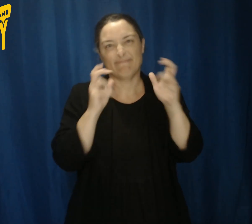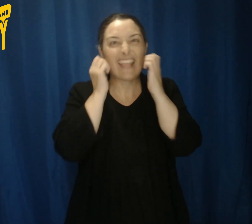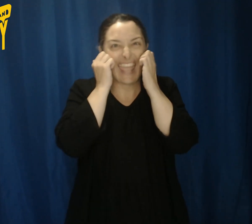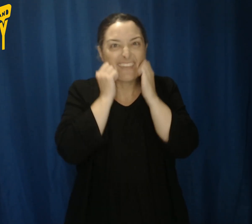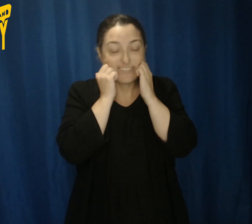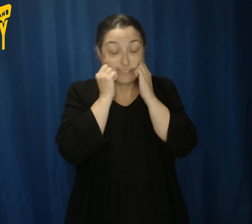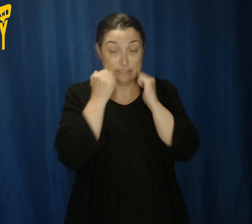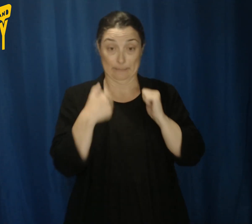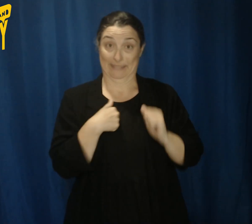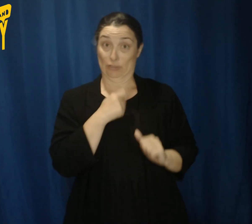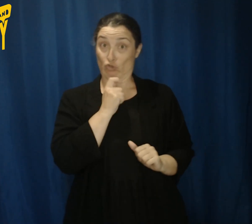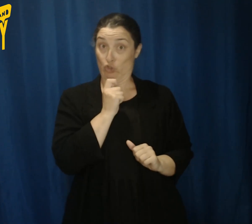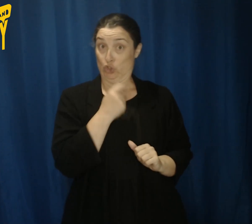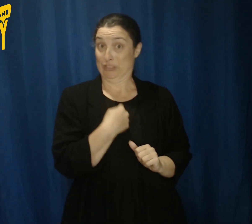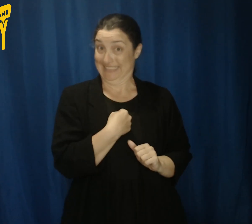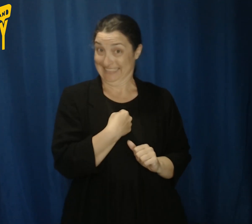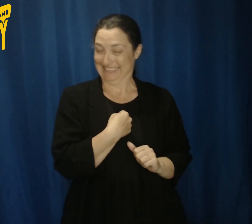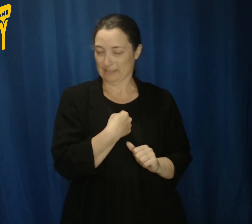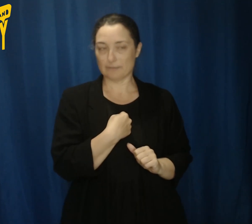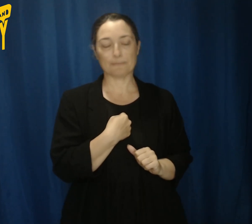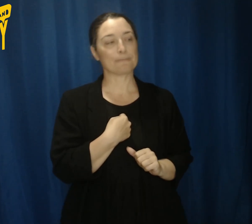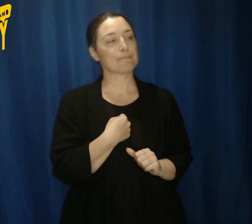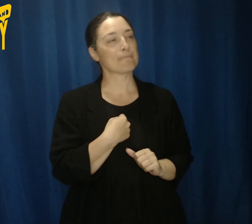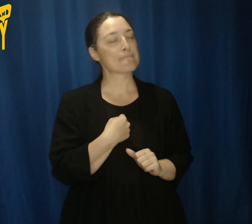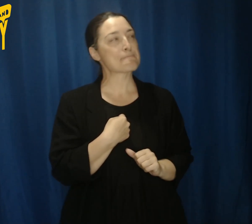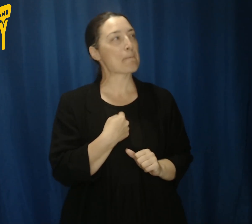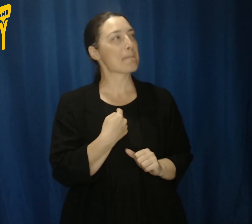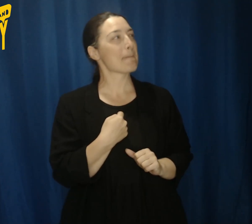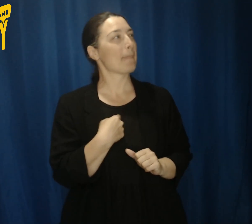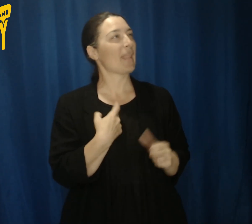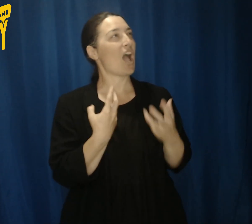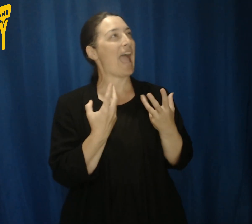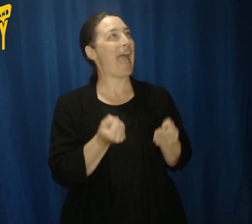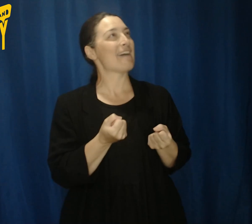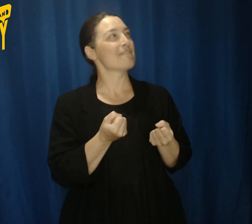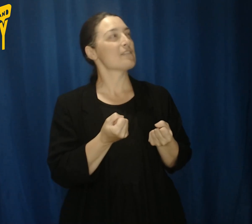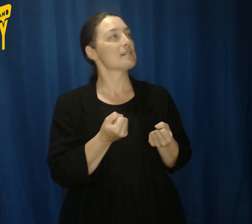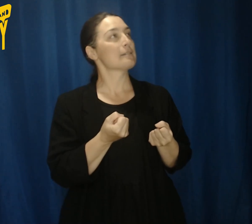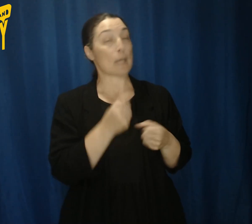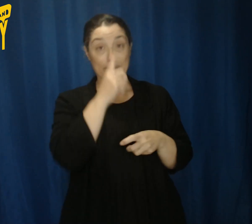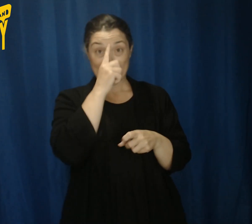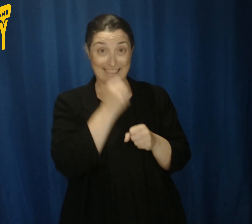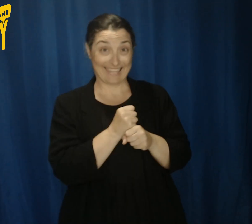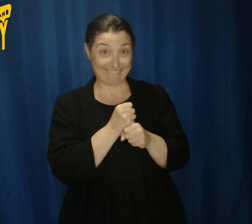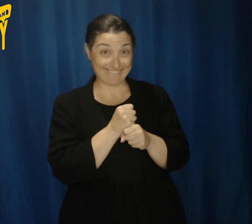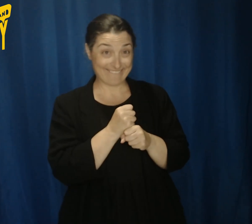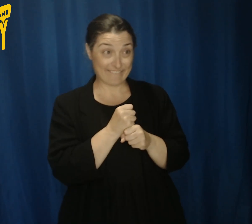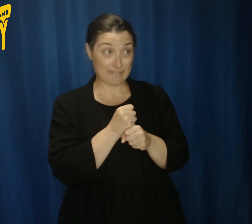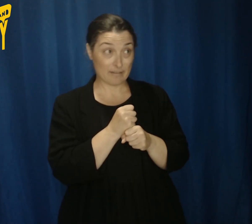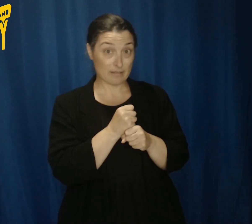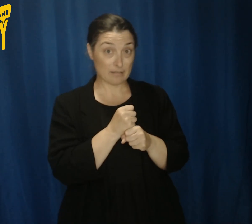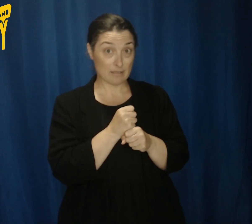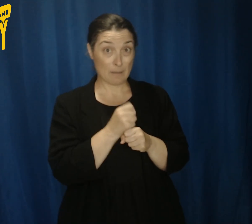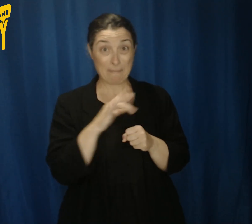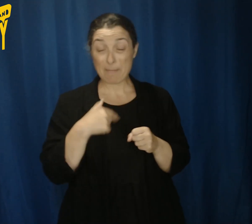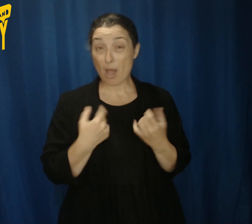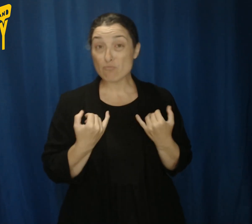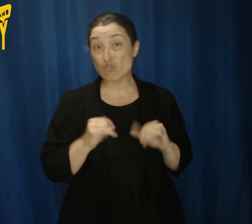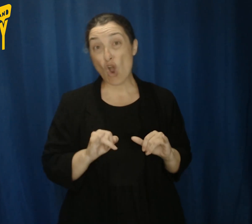journalist too, I had this belief that I could be completely wrong about what a terrible place it